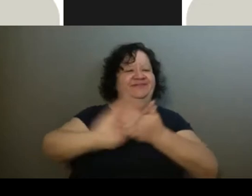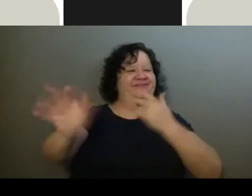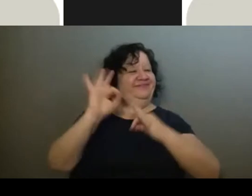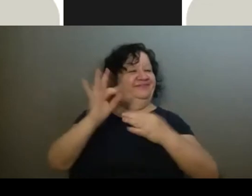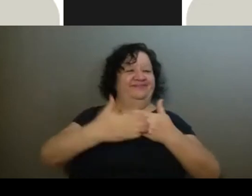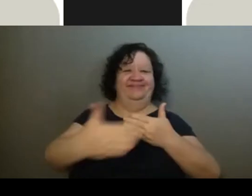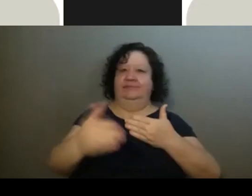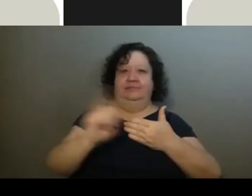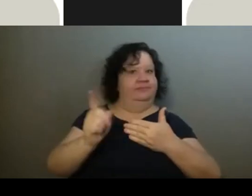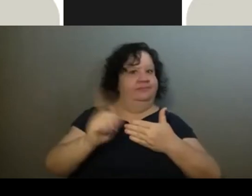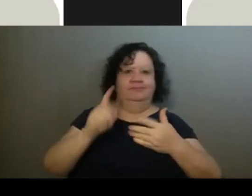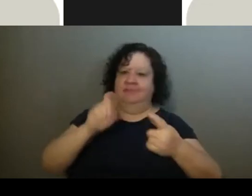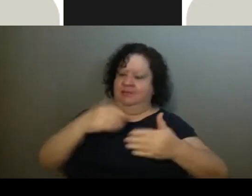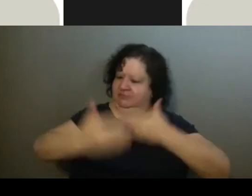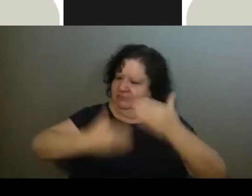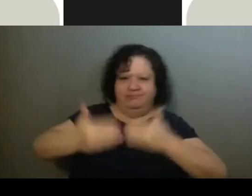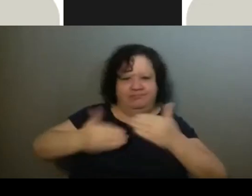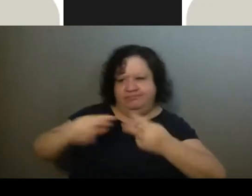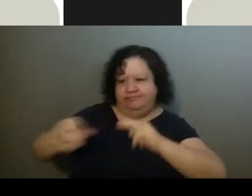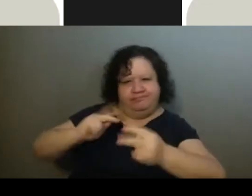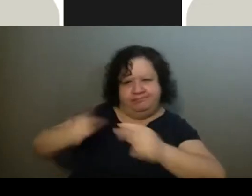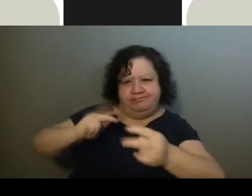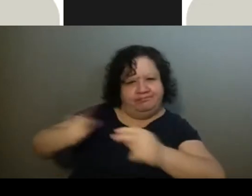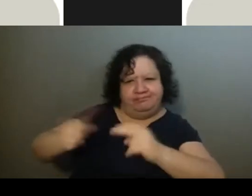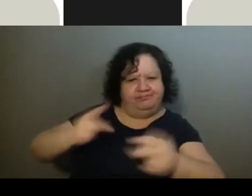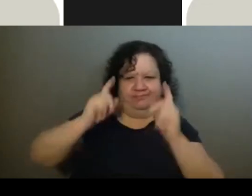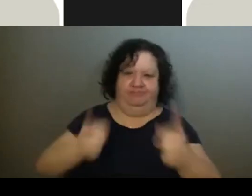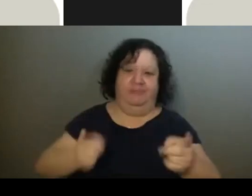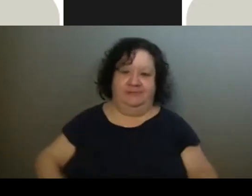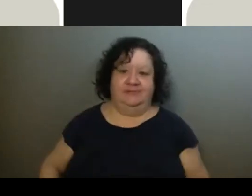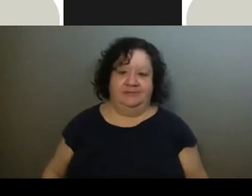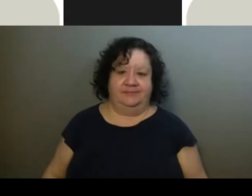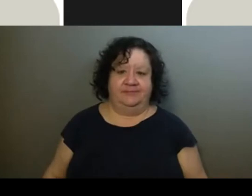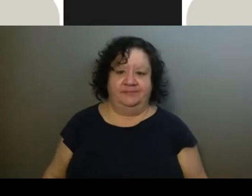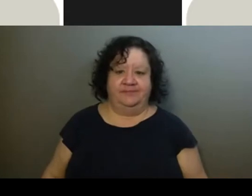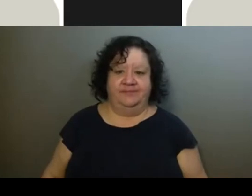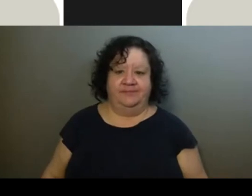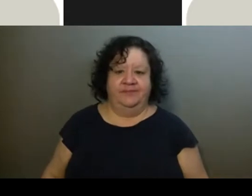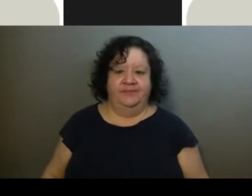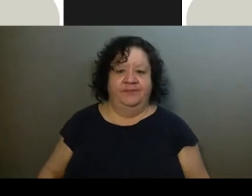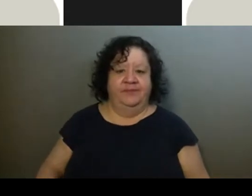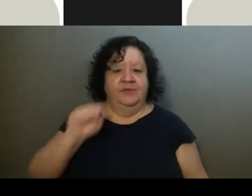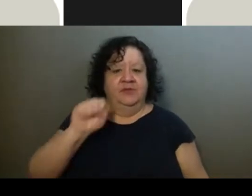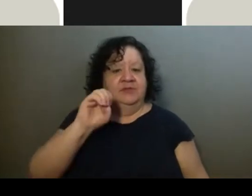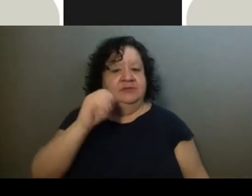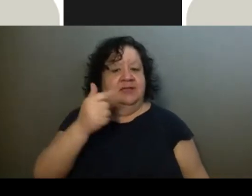Okay, any other panelists or our invited guests would like to respond to the